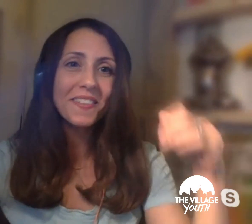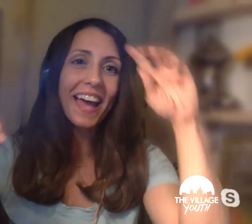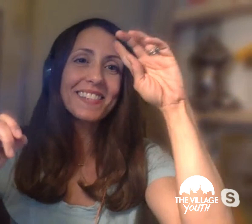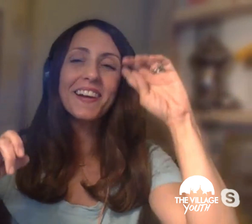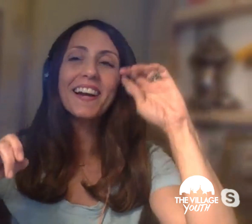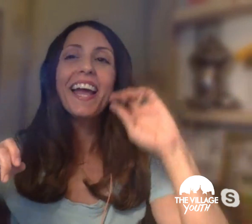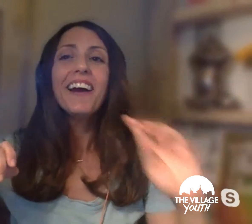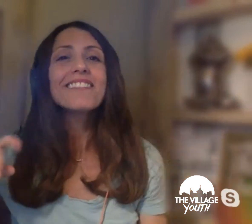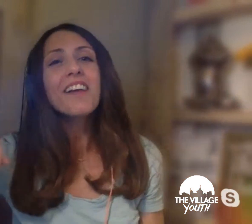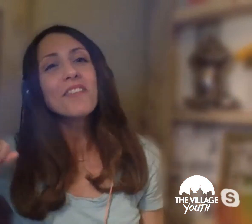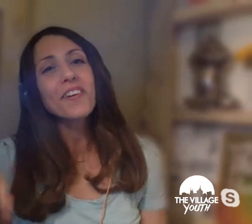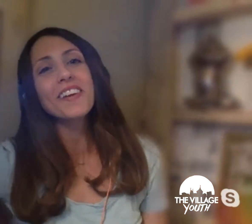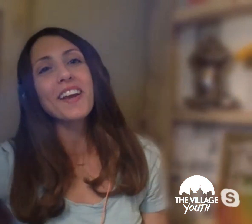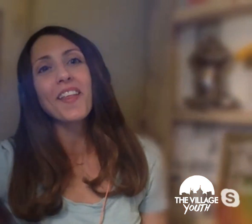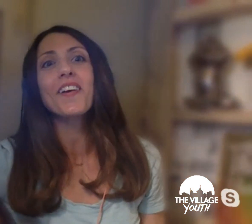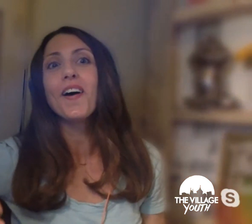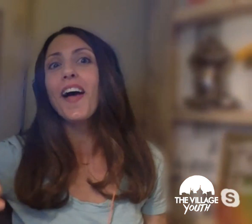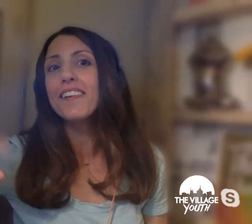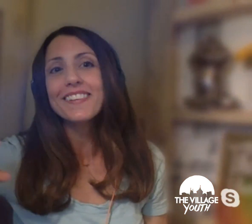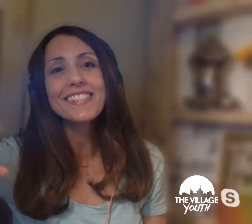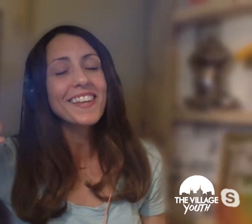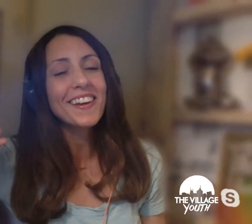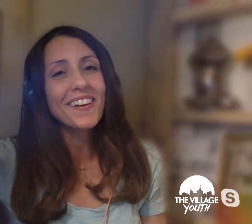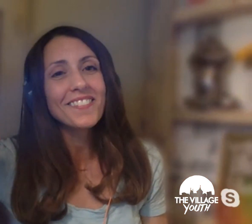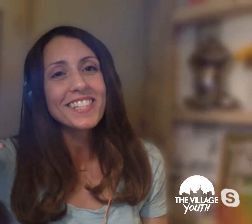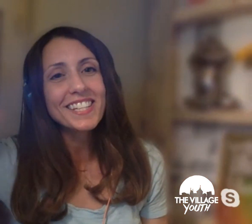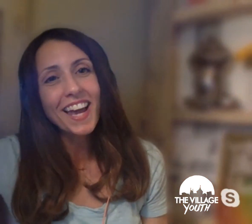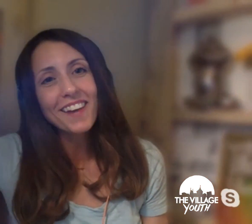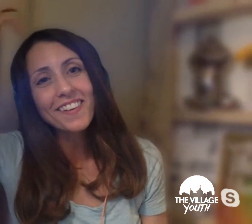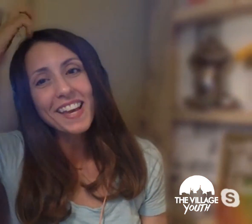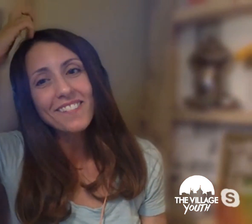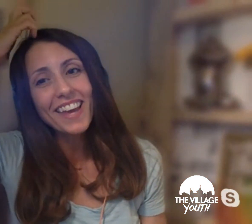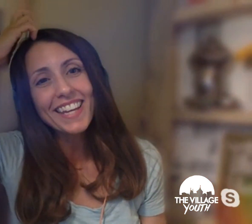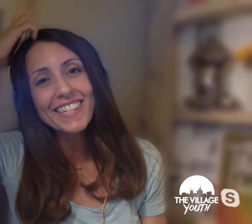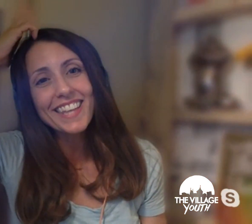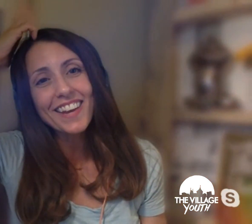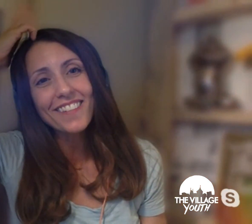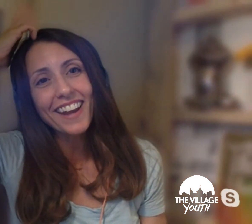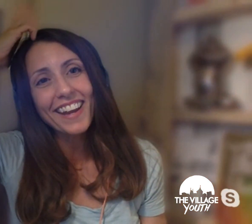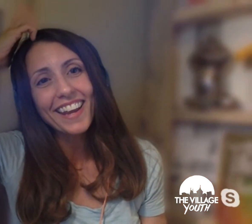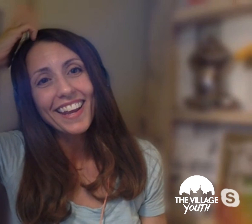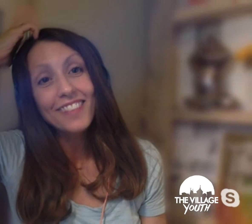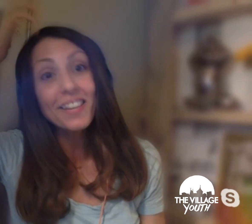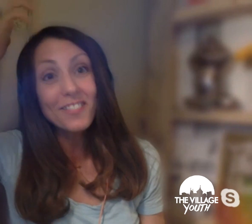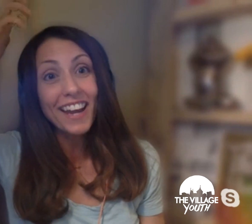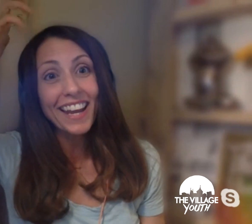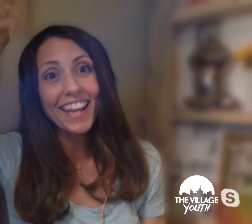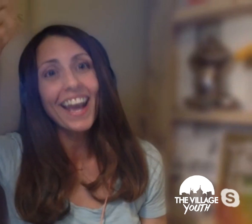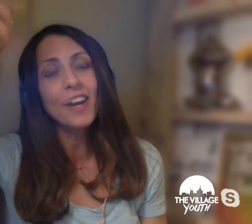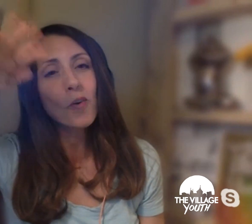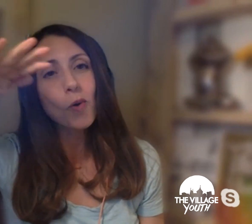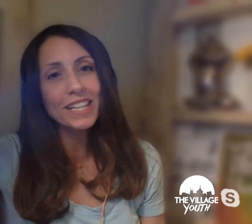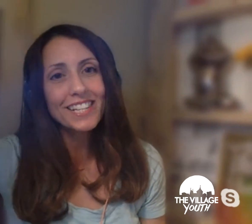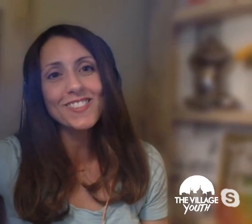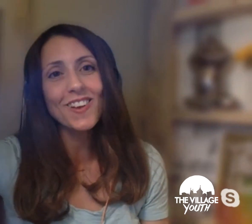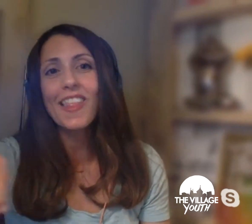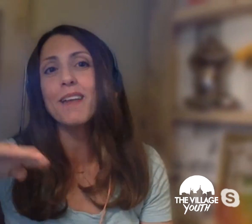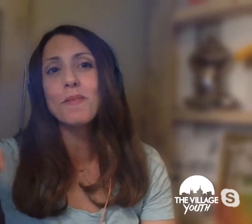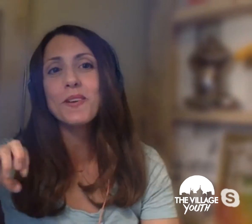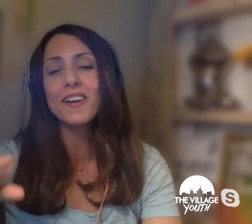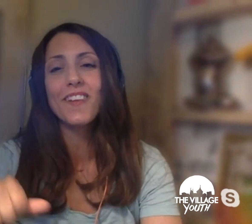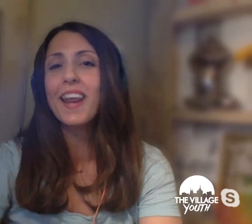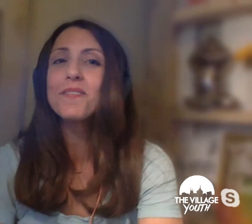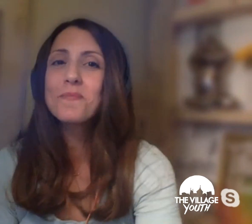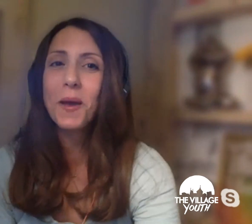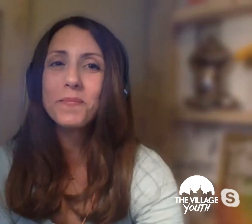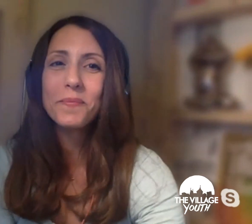helping them do that. So right before we got on the call, I was chit-chatting with them, and they're ready, getting ready. I know orientation's online,